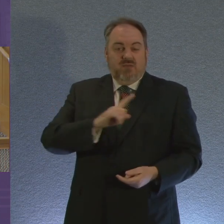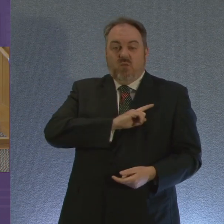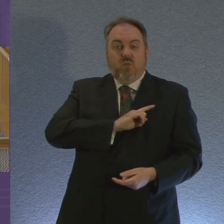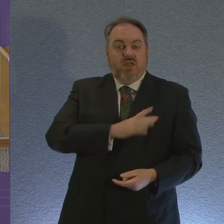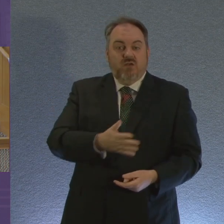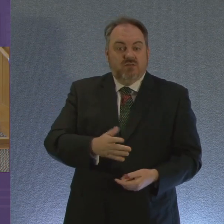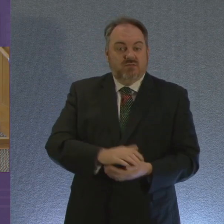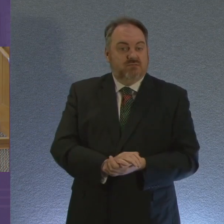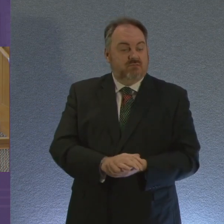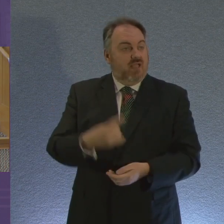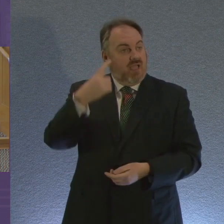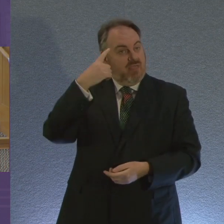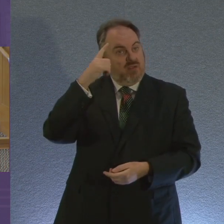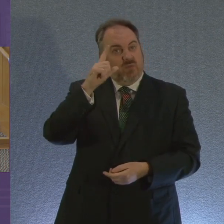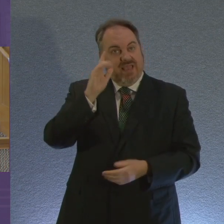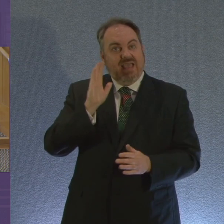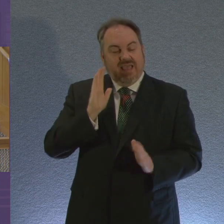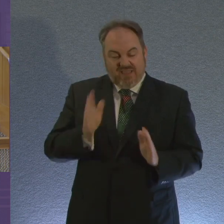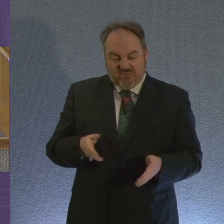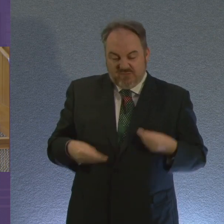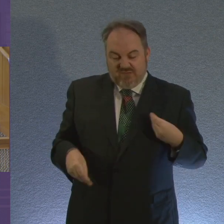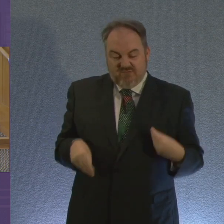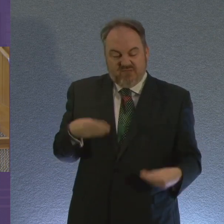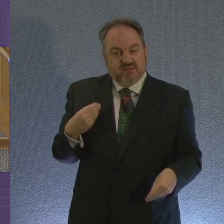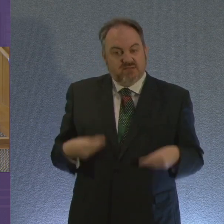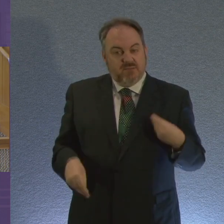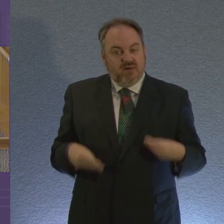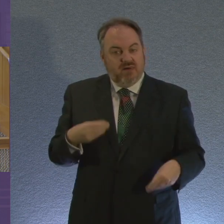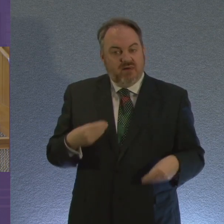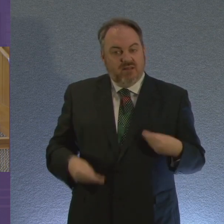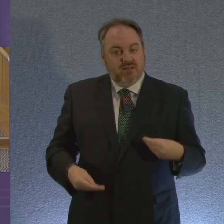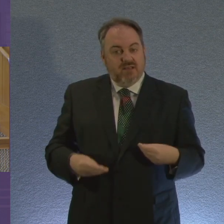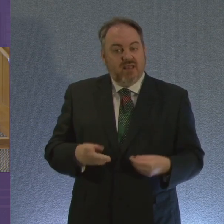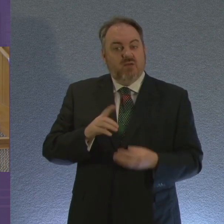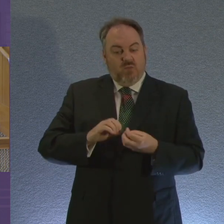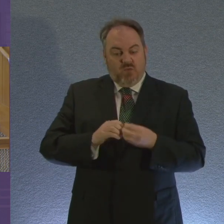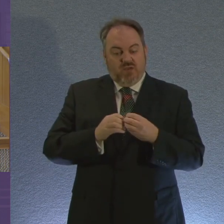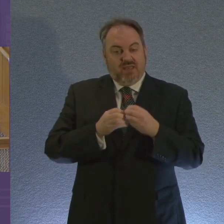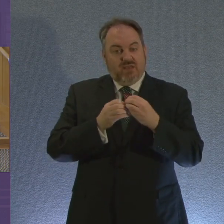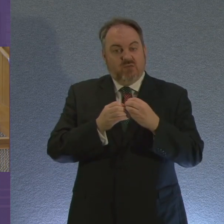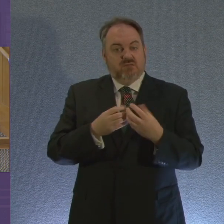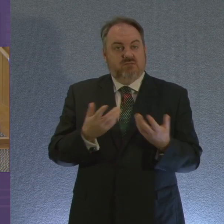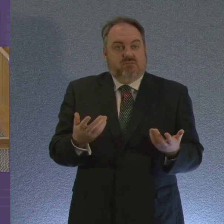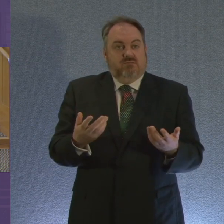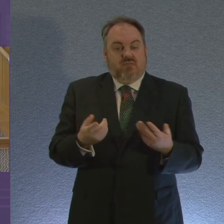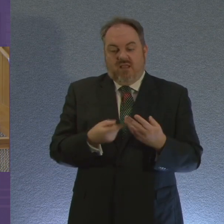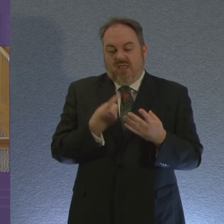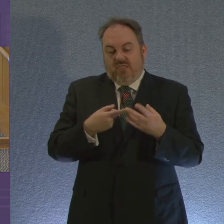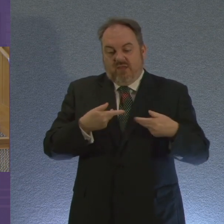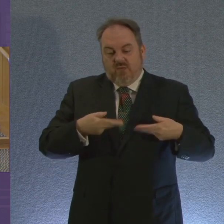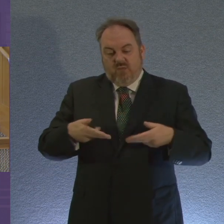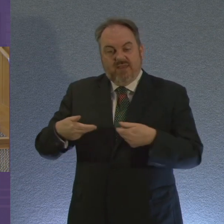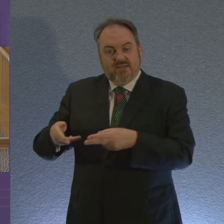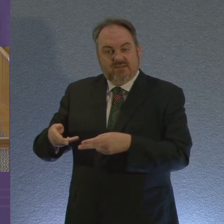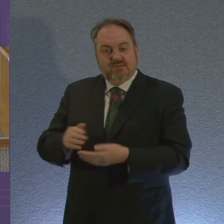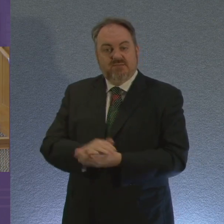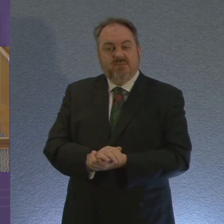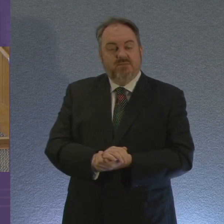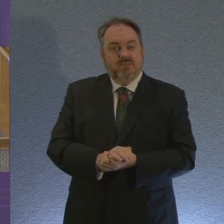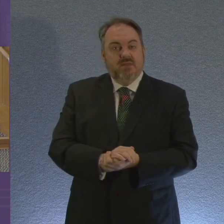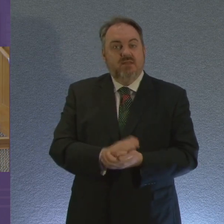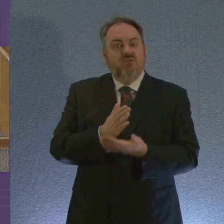our wit to conceive of ways in which the criminal justice system can do that too. It can't be shown to be necessary to